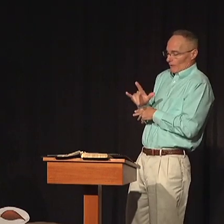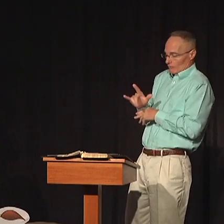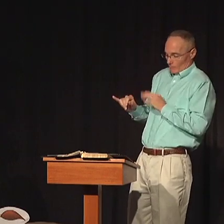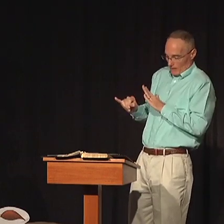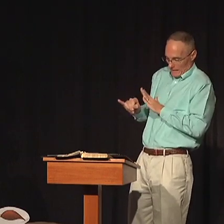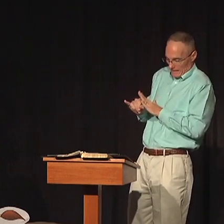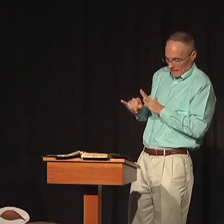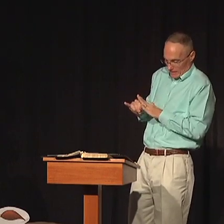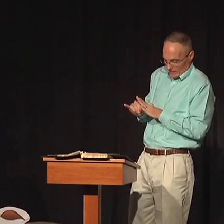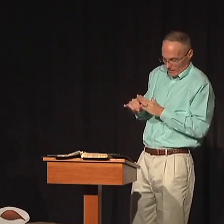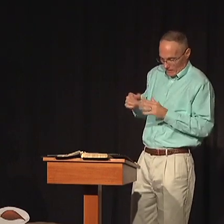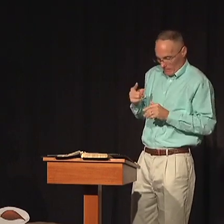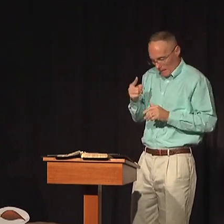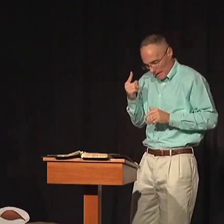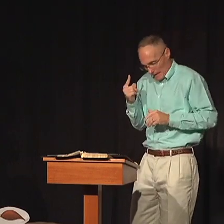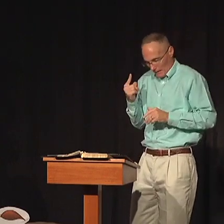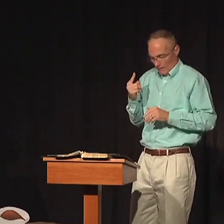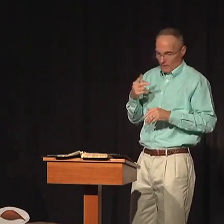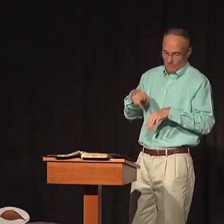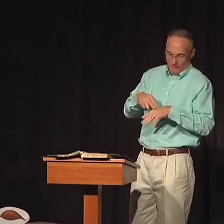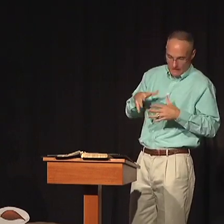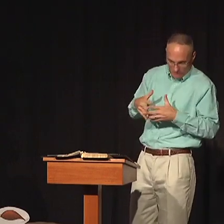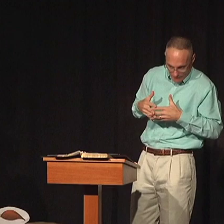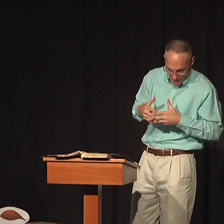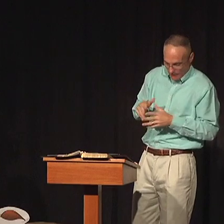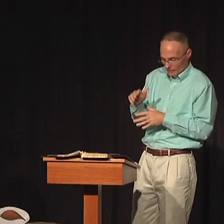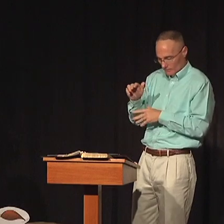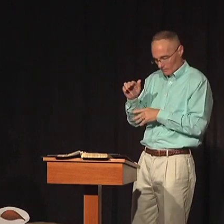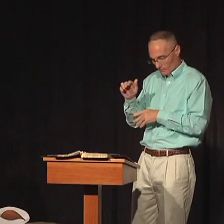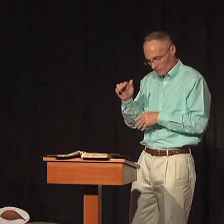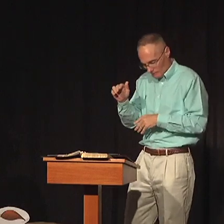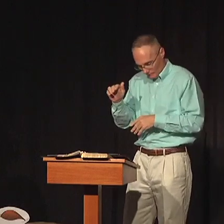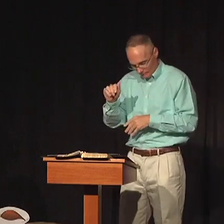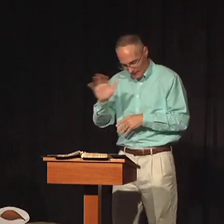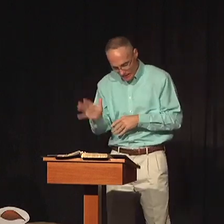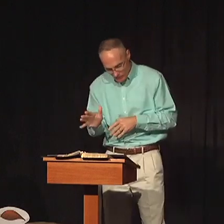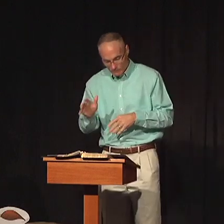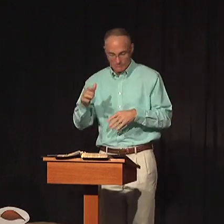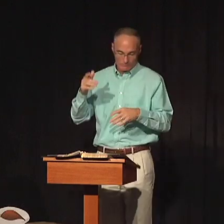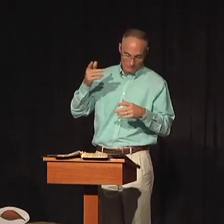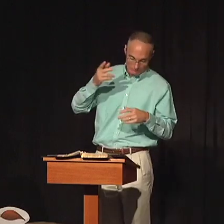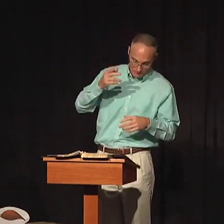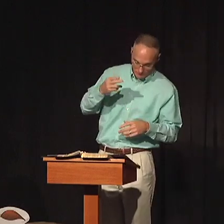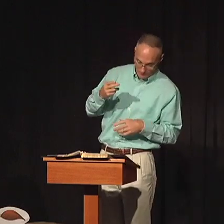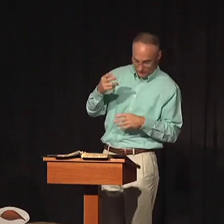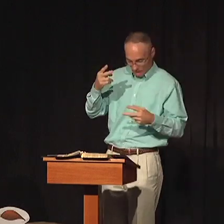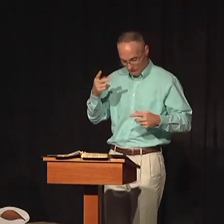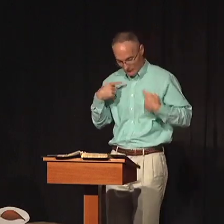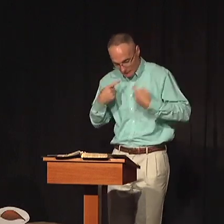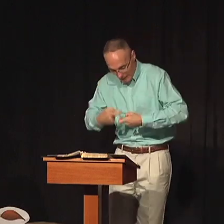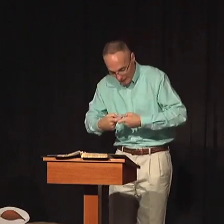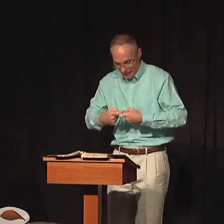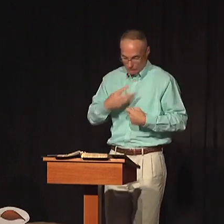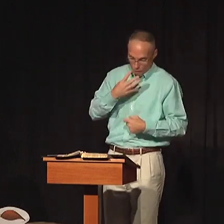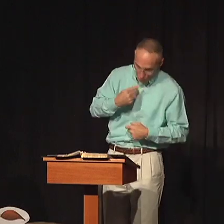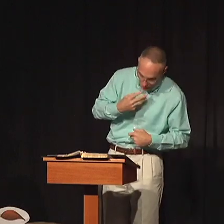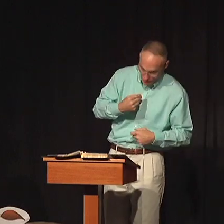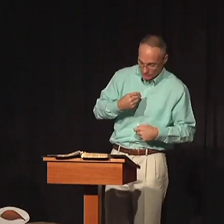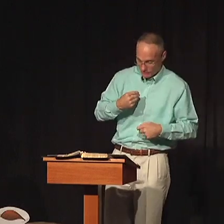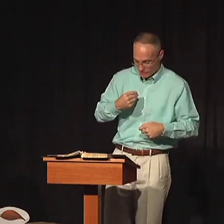And a person's racial identity, whether they be black, Native American, Asian, Hispanic,